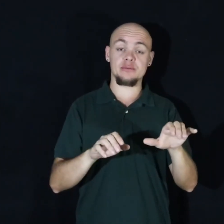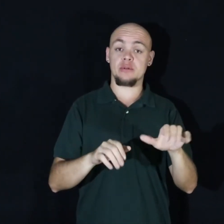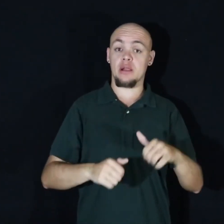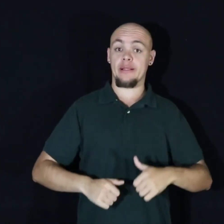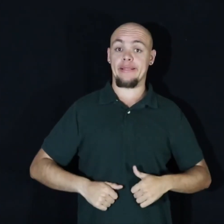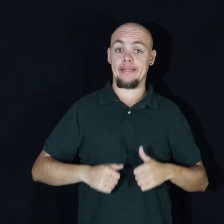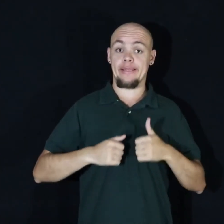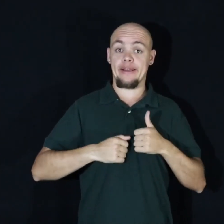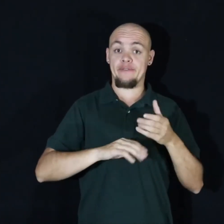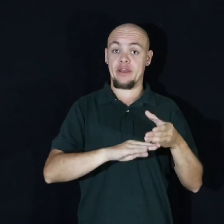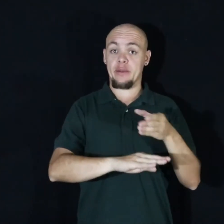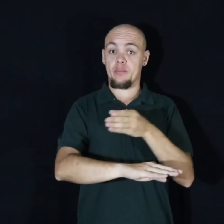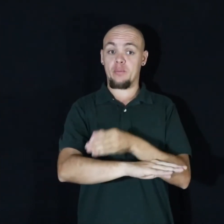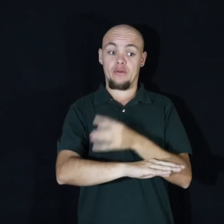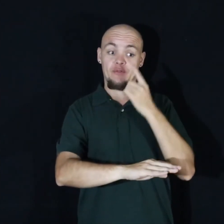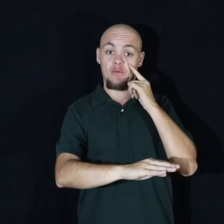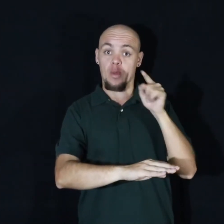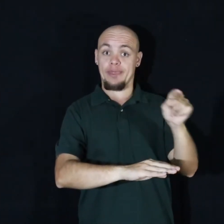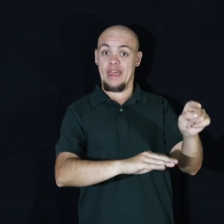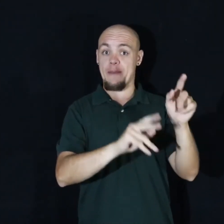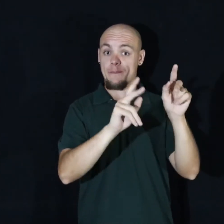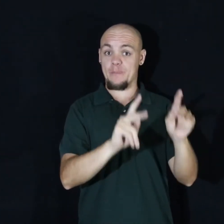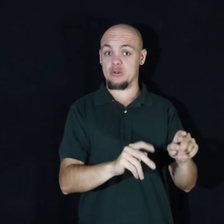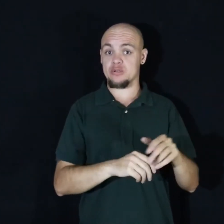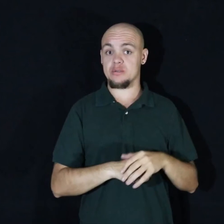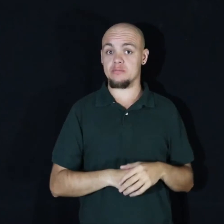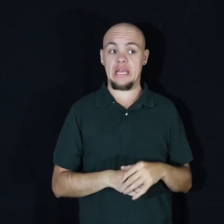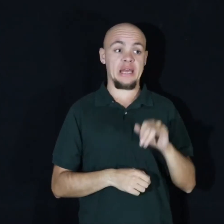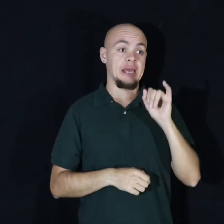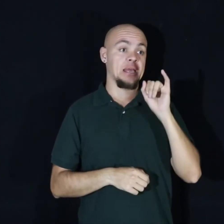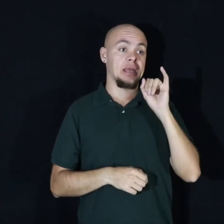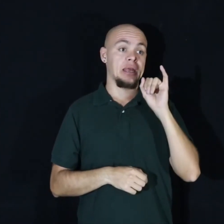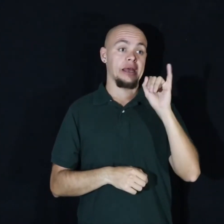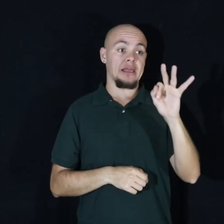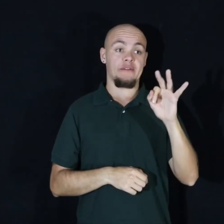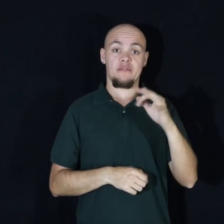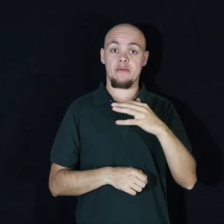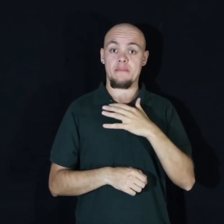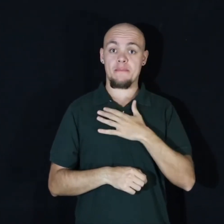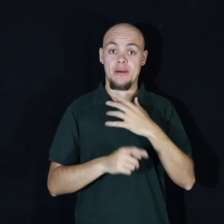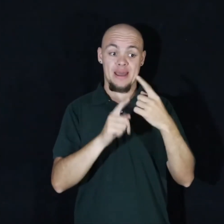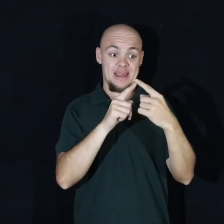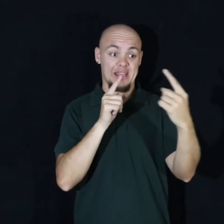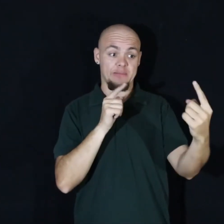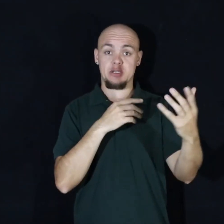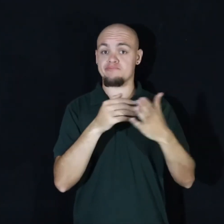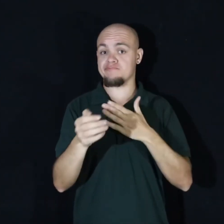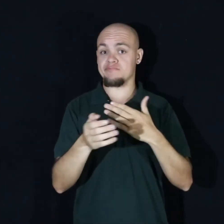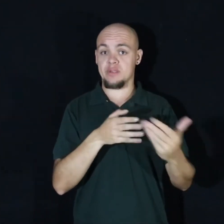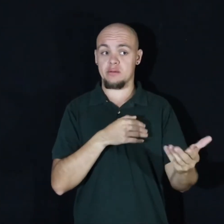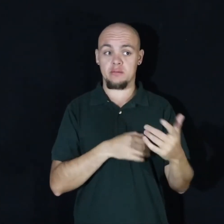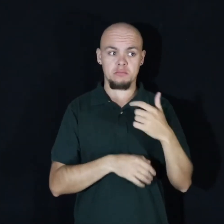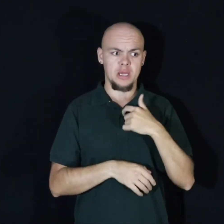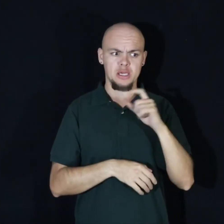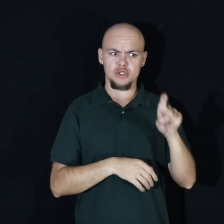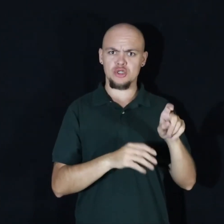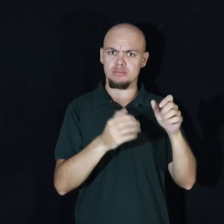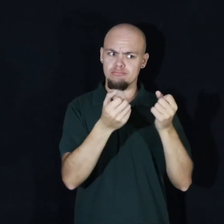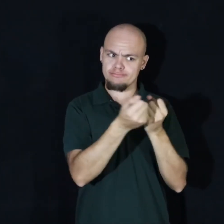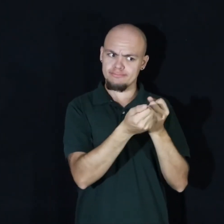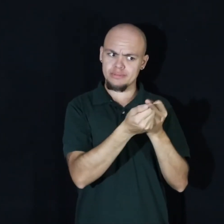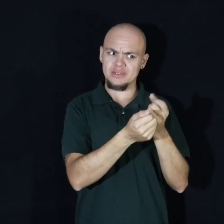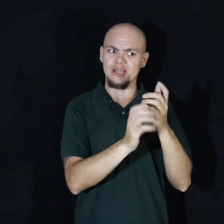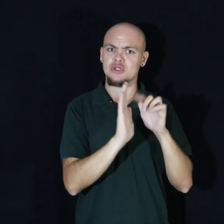can do something to make life better for another person, even my